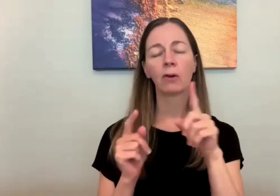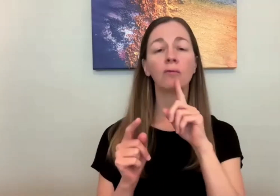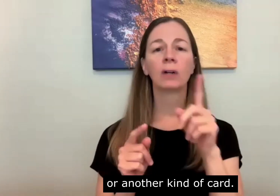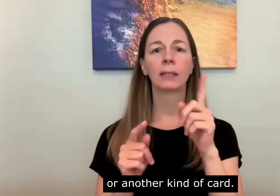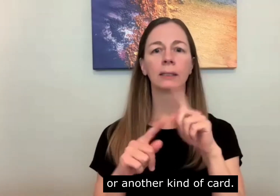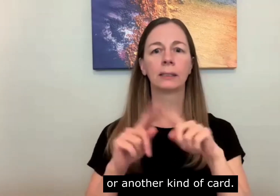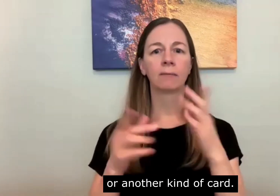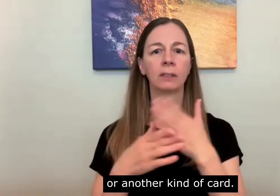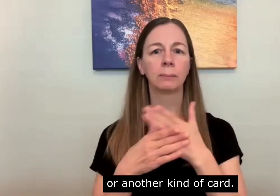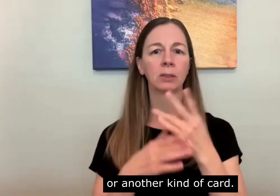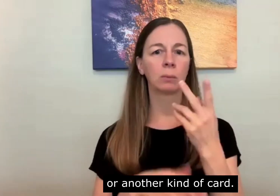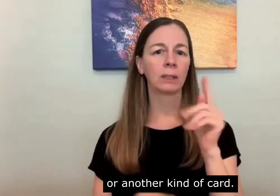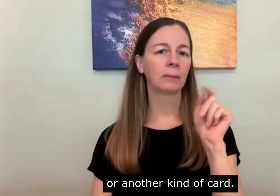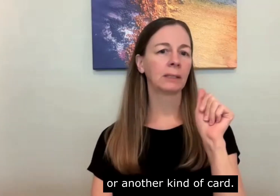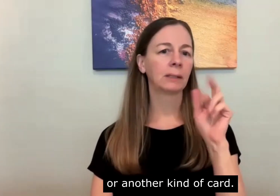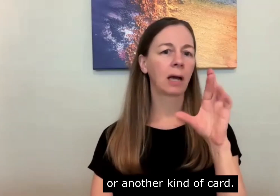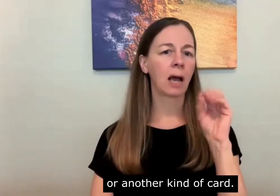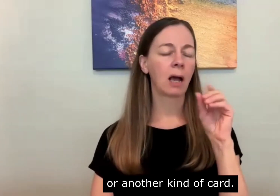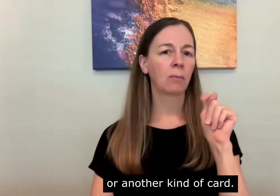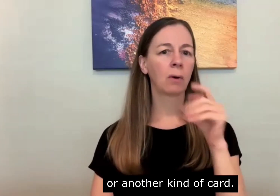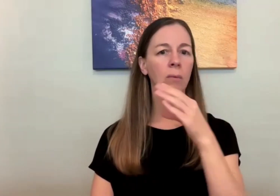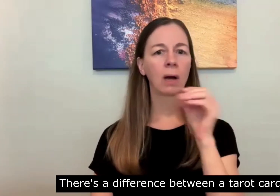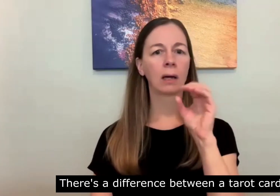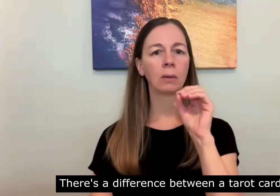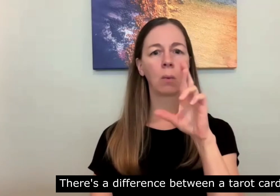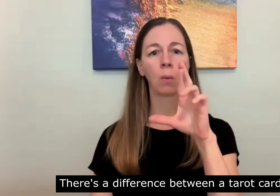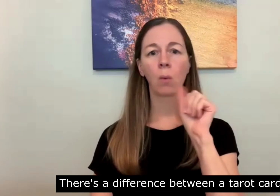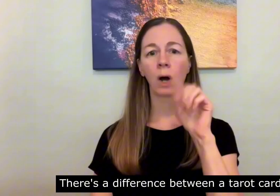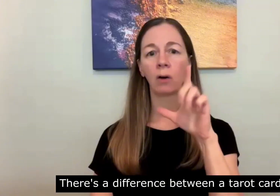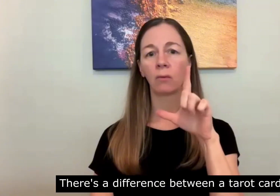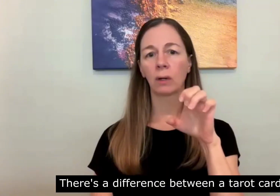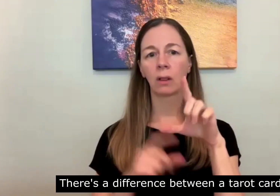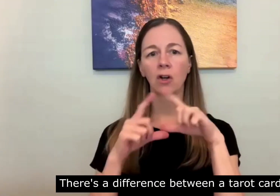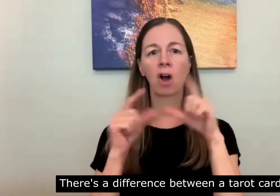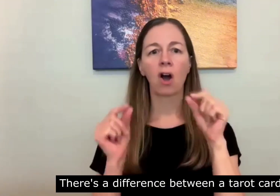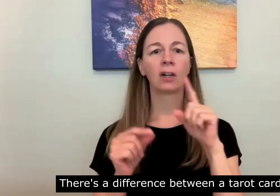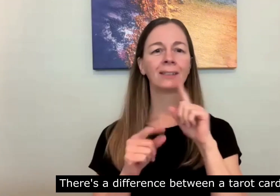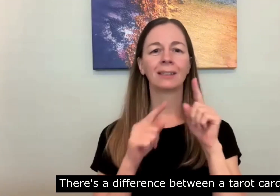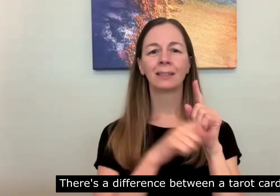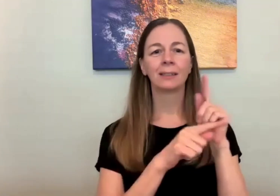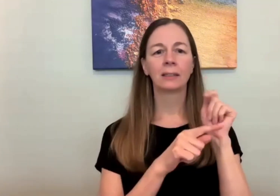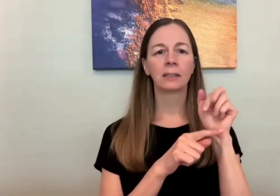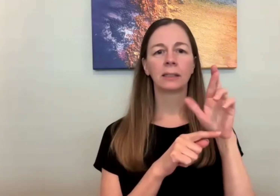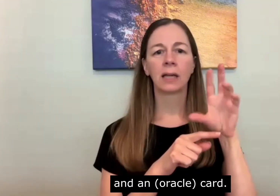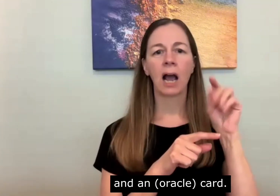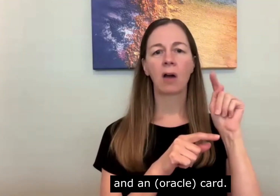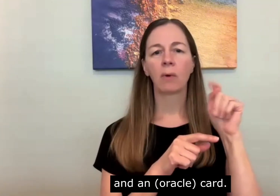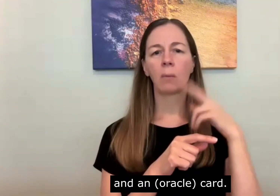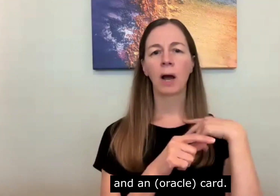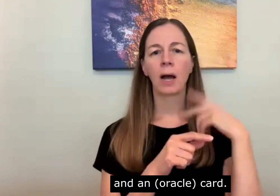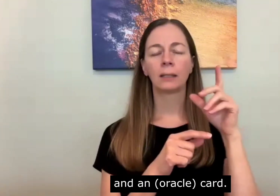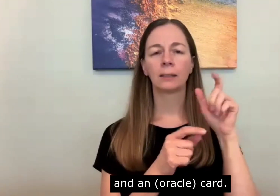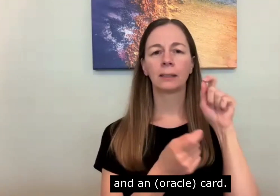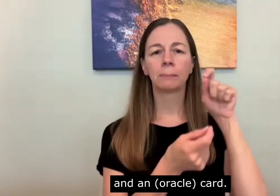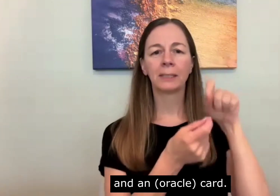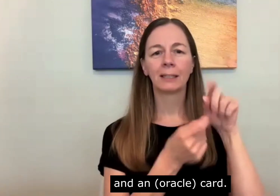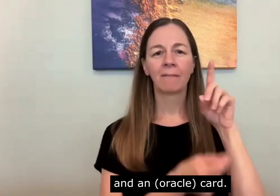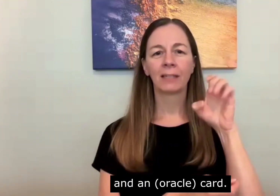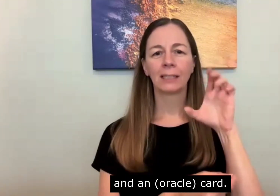or a other kind of card. There's a difference between a tarot card and or real card.